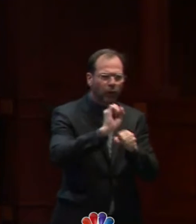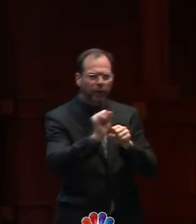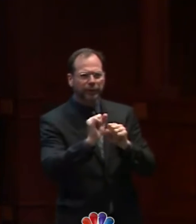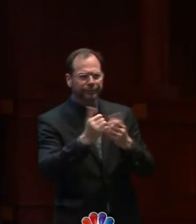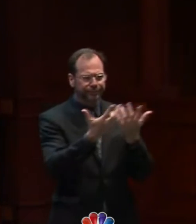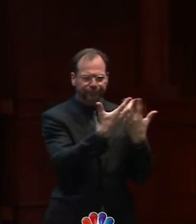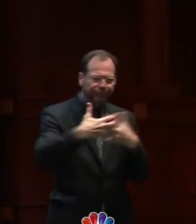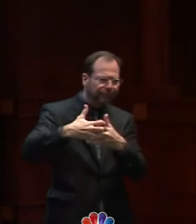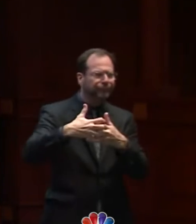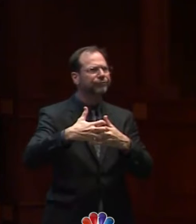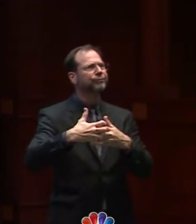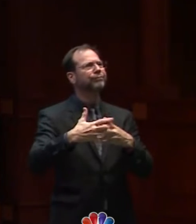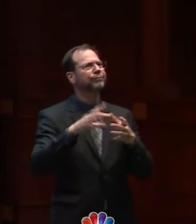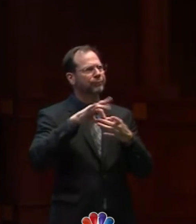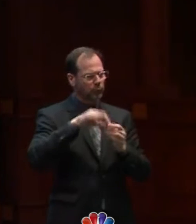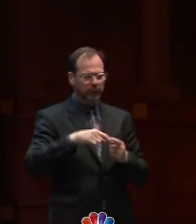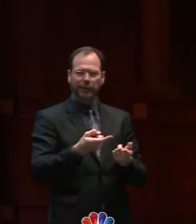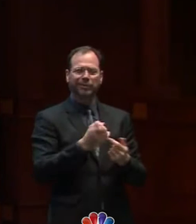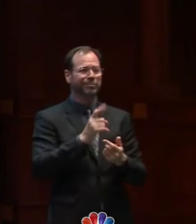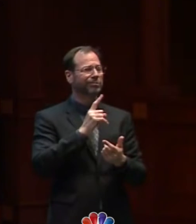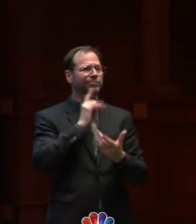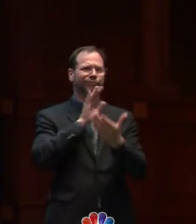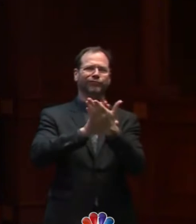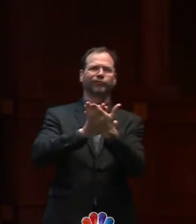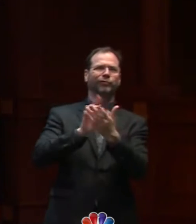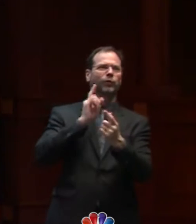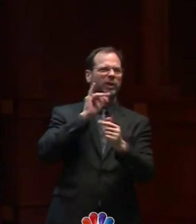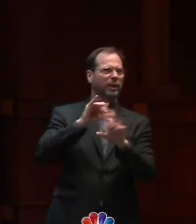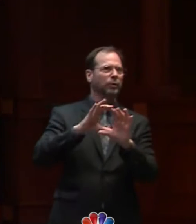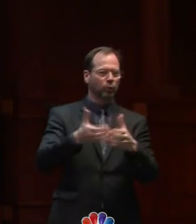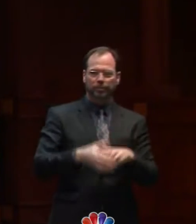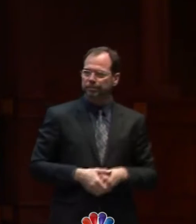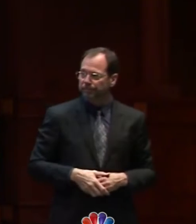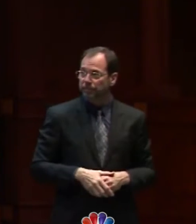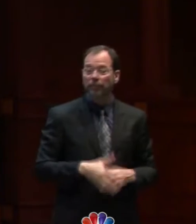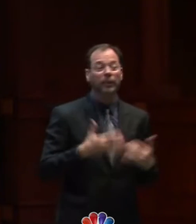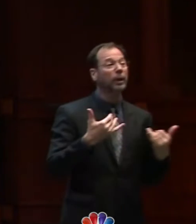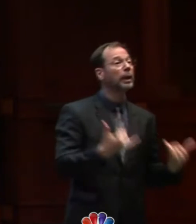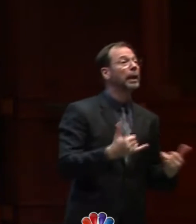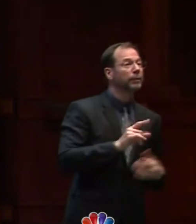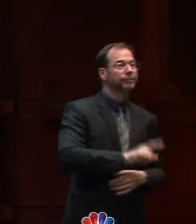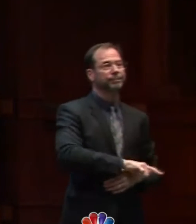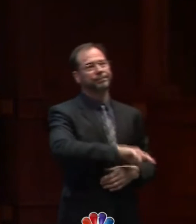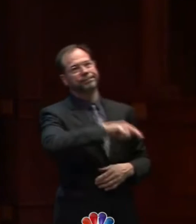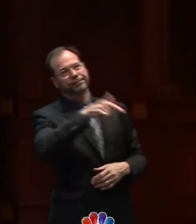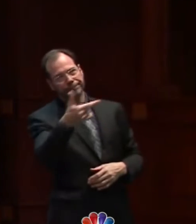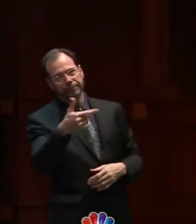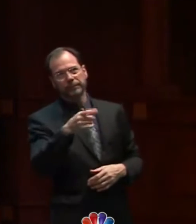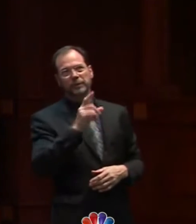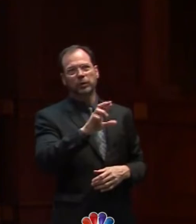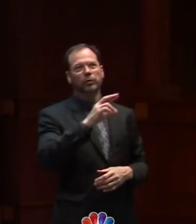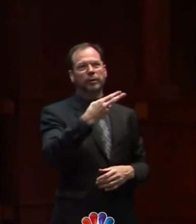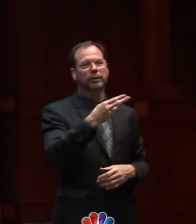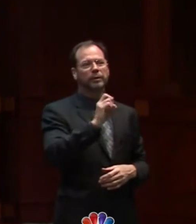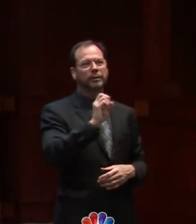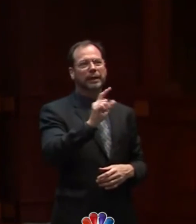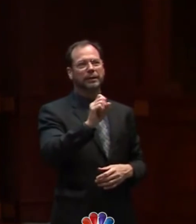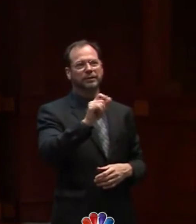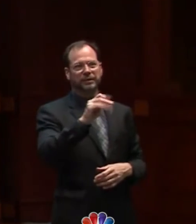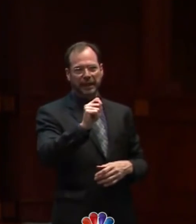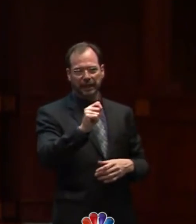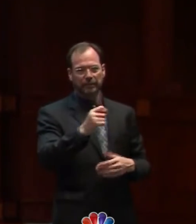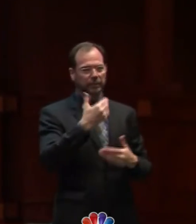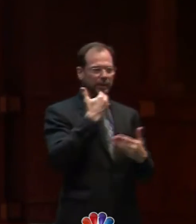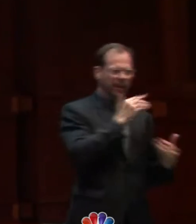organization around it, and really deserve a great deal of the credit for that. Speaking of which, I would like to turn things over to Dr. Hellerstadt. Thank you,